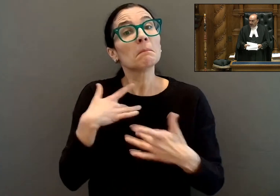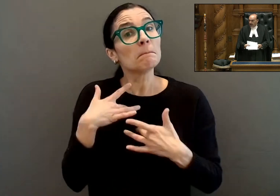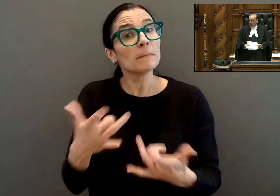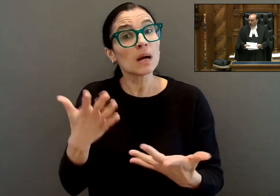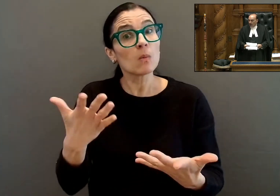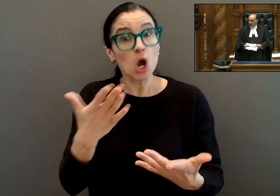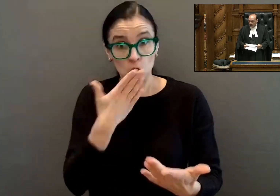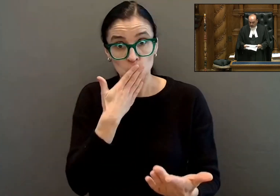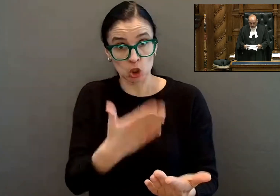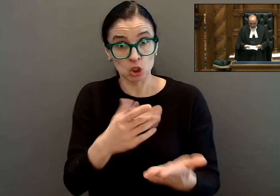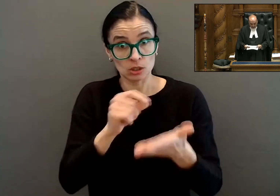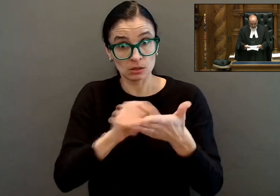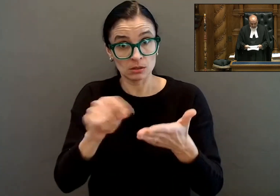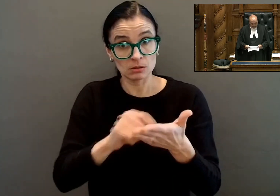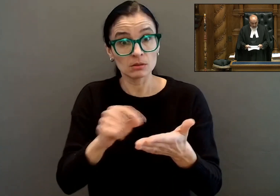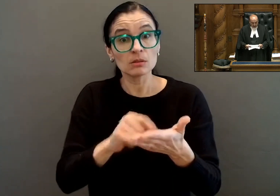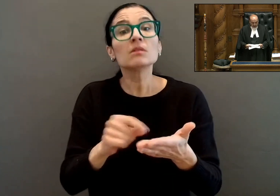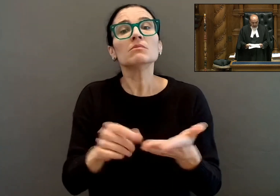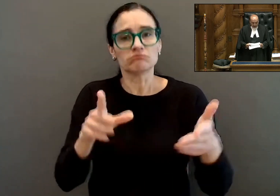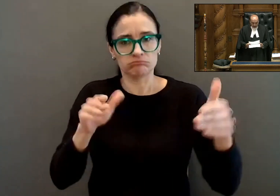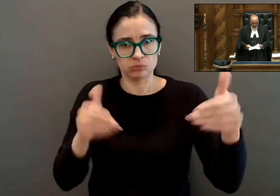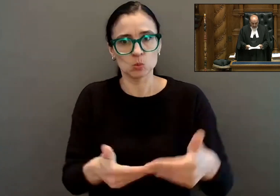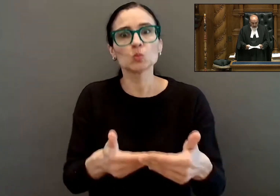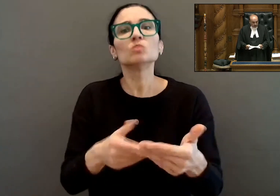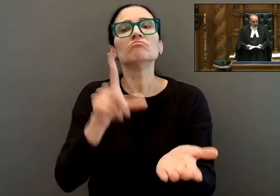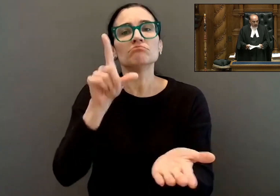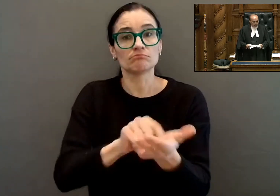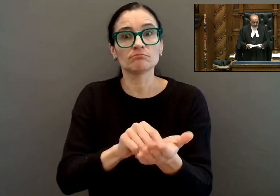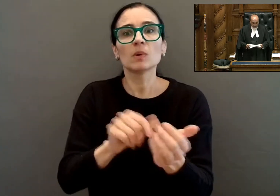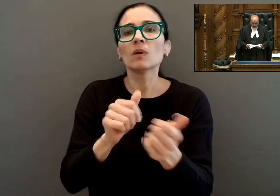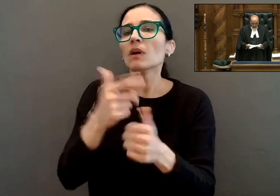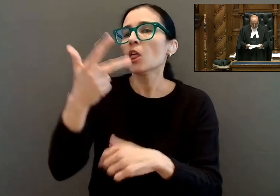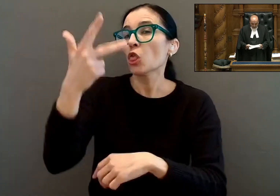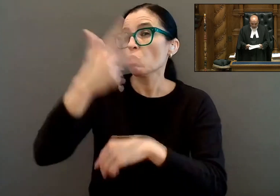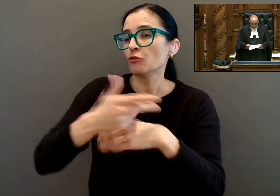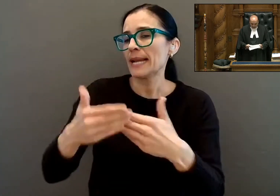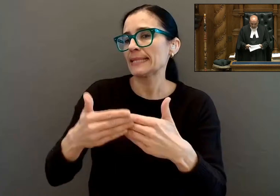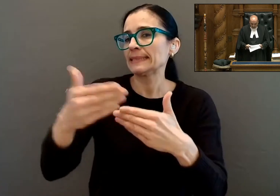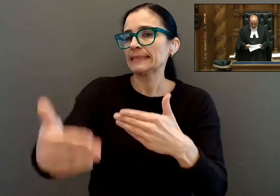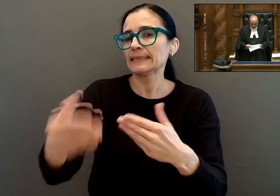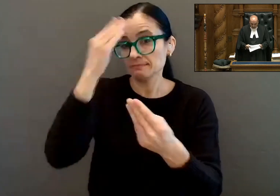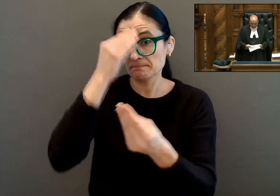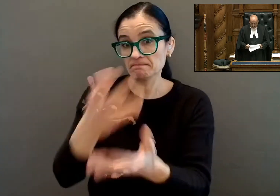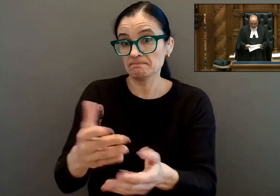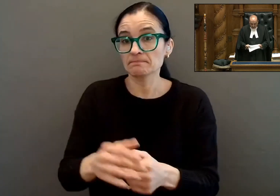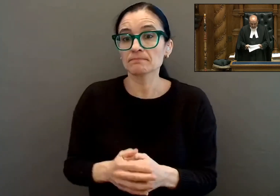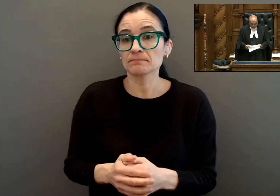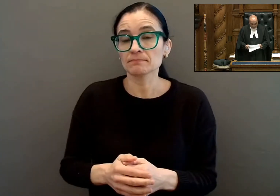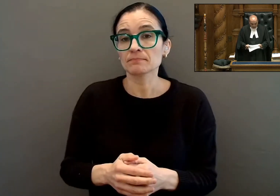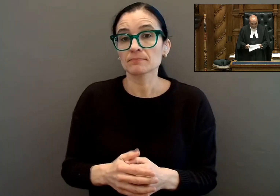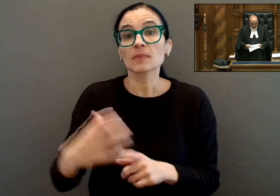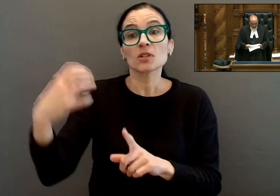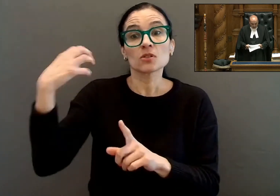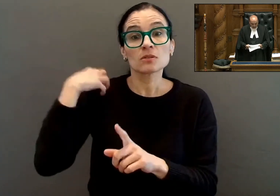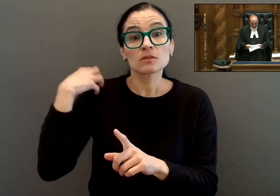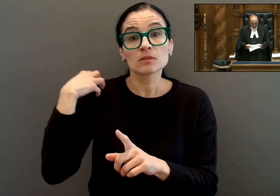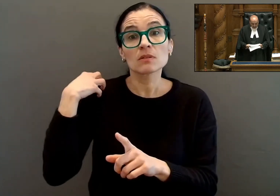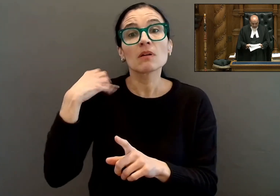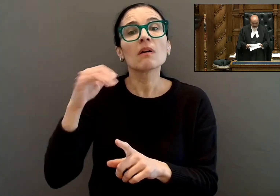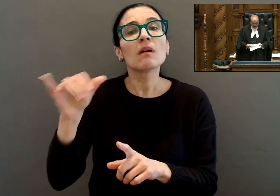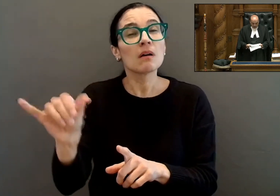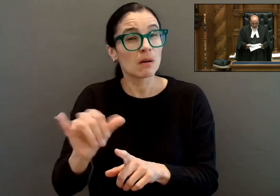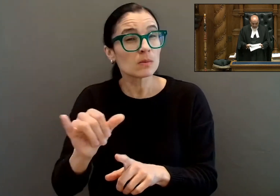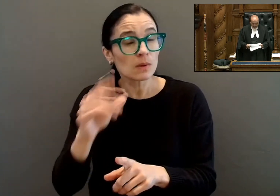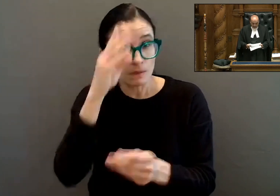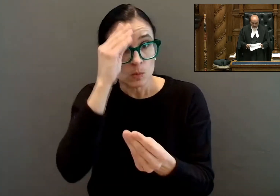business days of introduction. The Chair will also note that should a situation arise where a member is